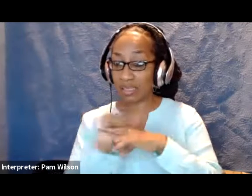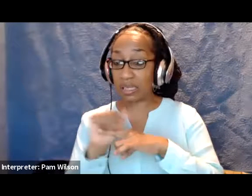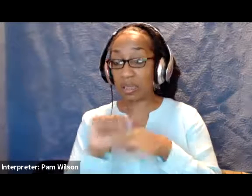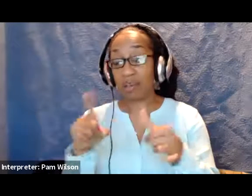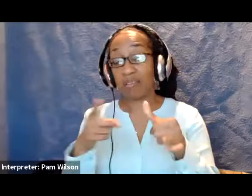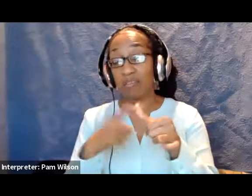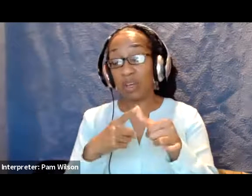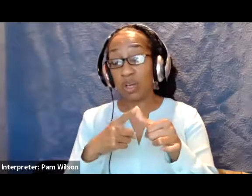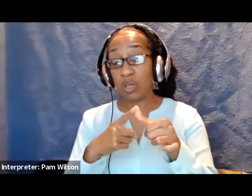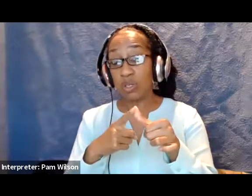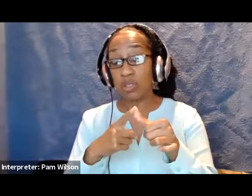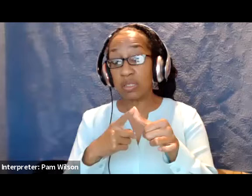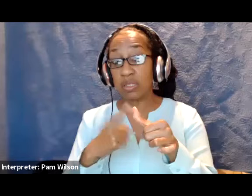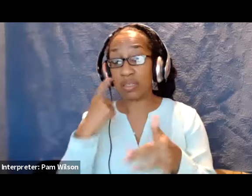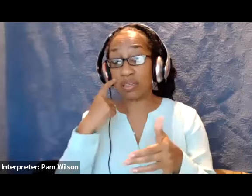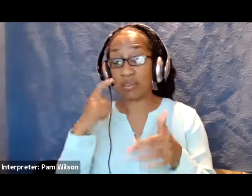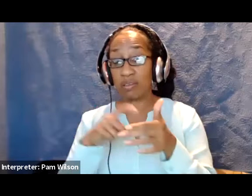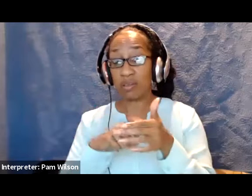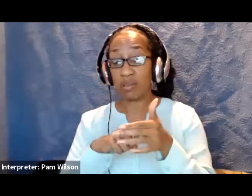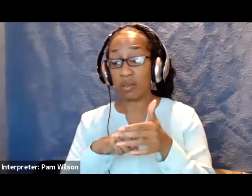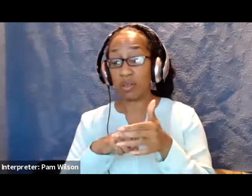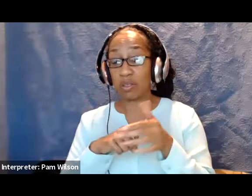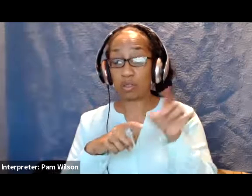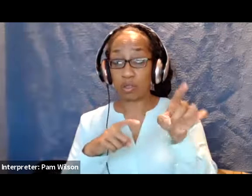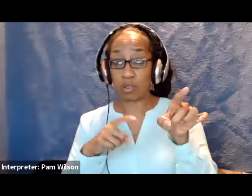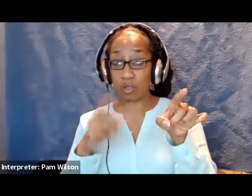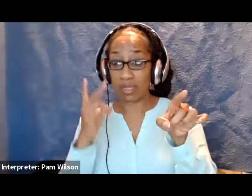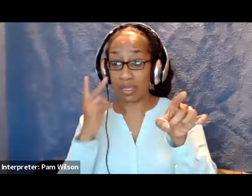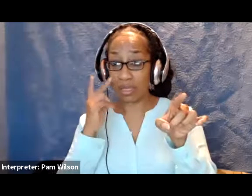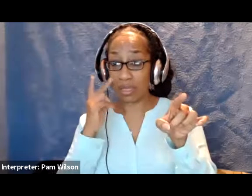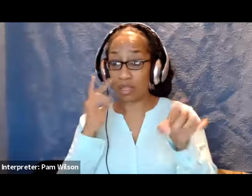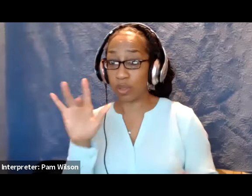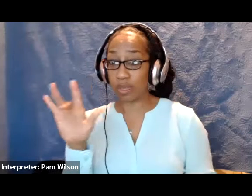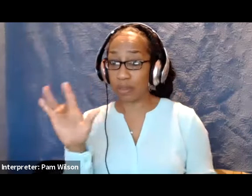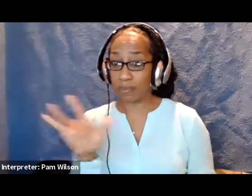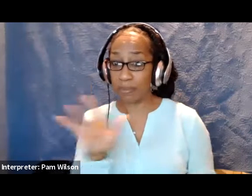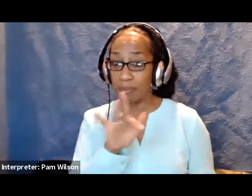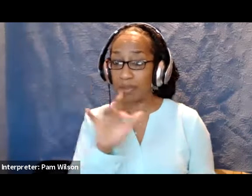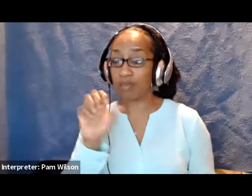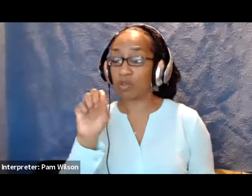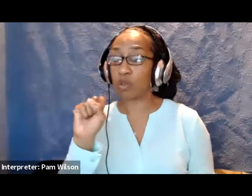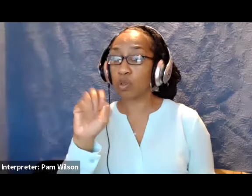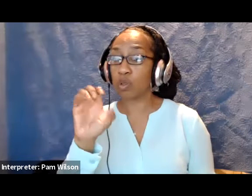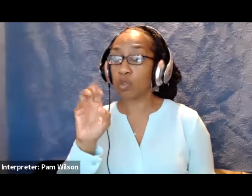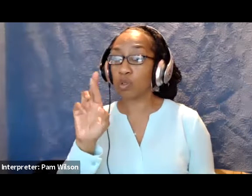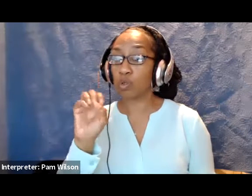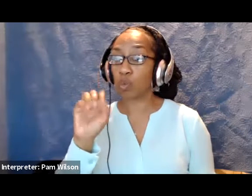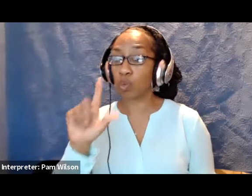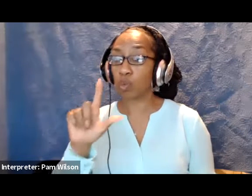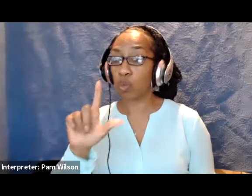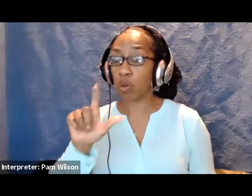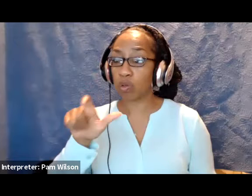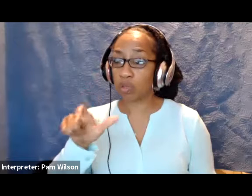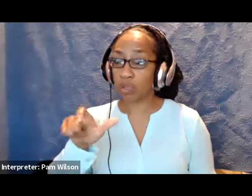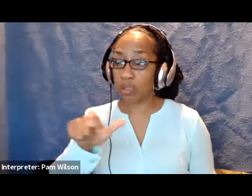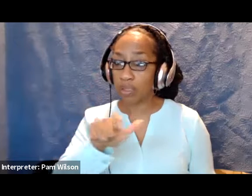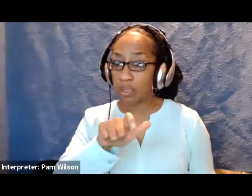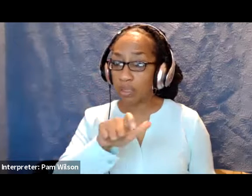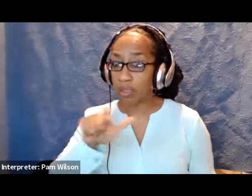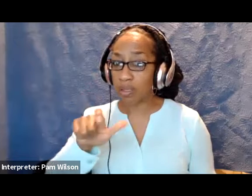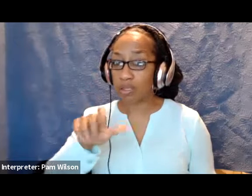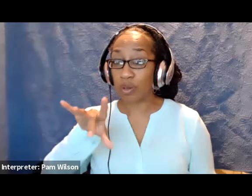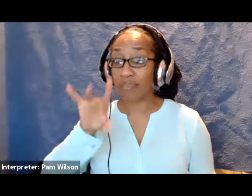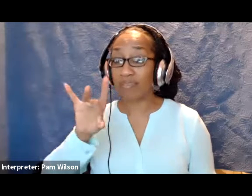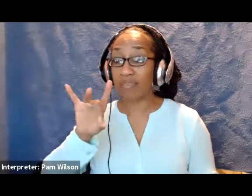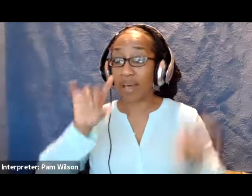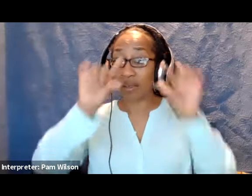if you scroll over the screen, a menu bar pops up. Depending on what device you are on, you can either find the menu bar at the top